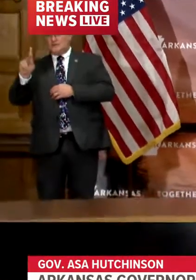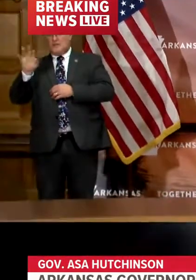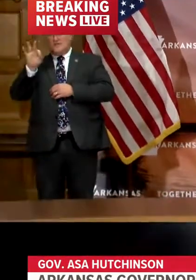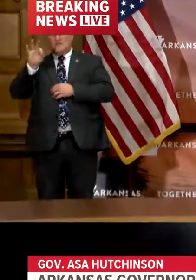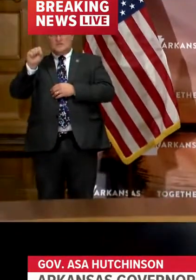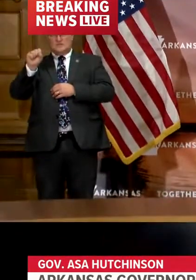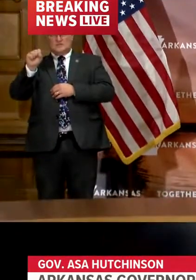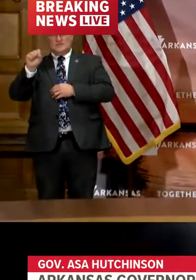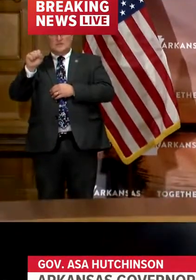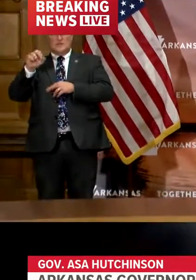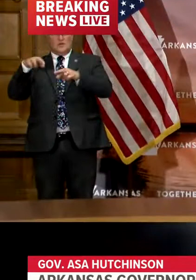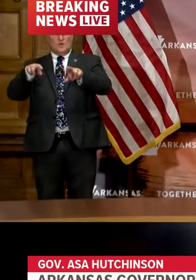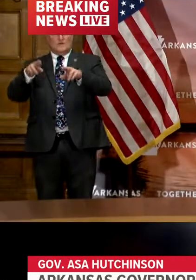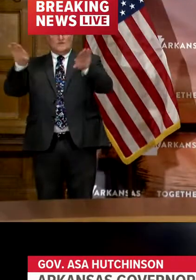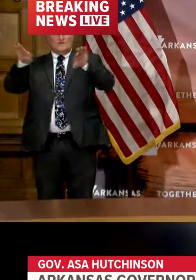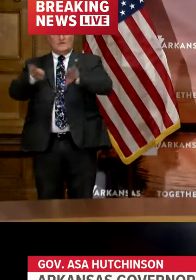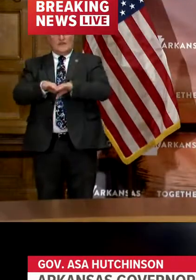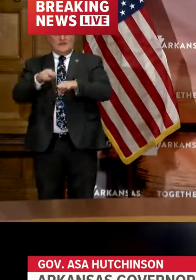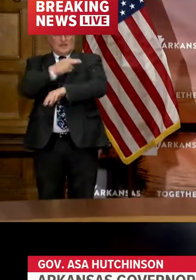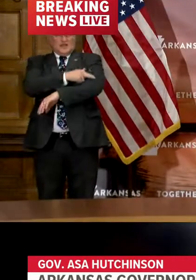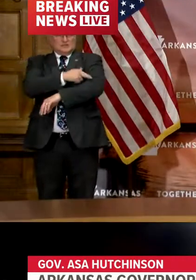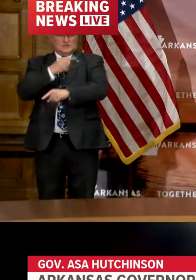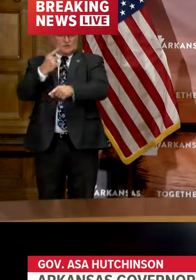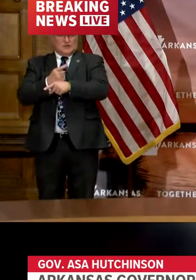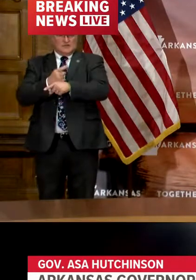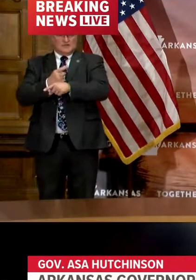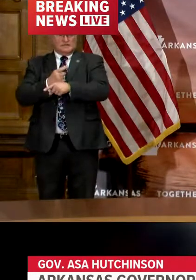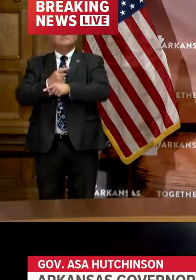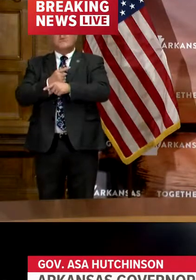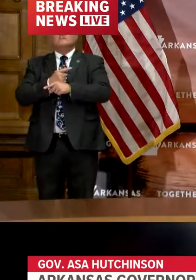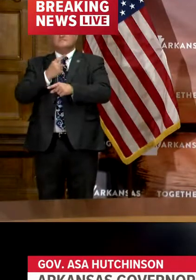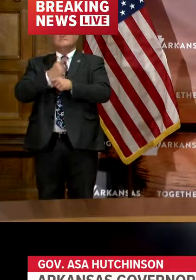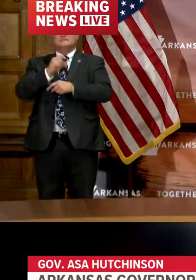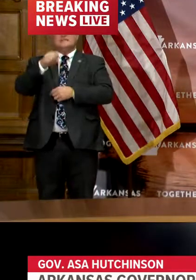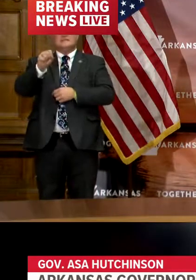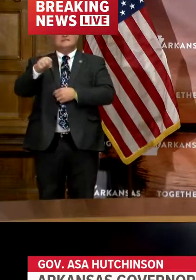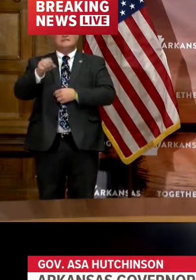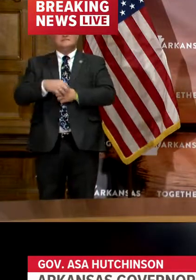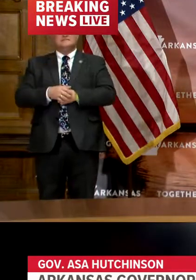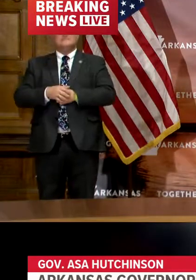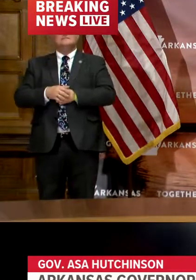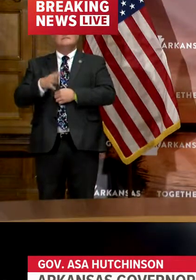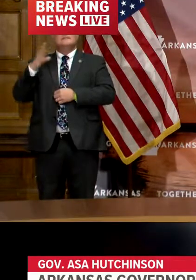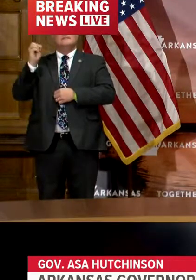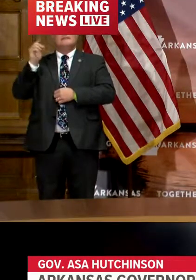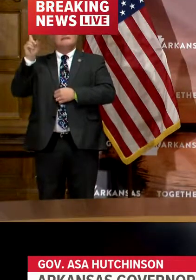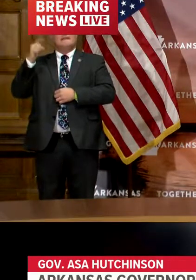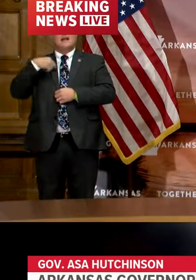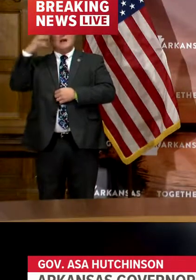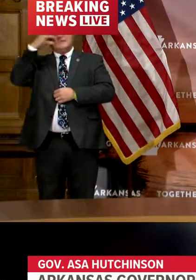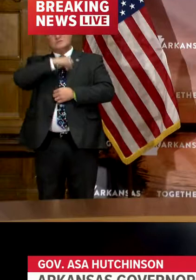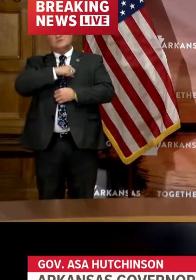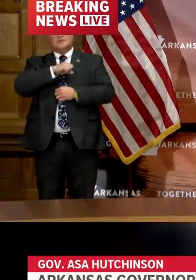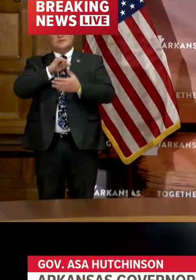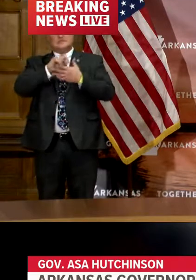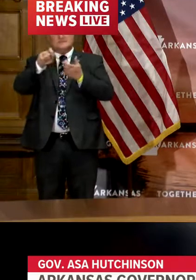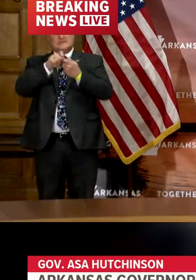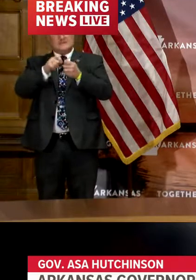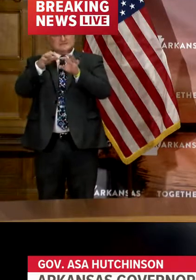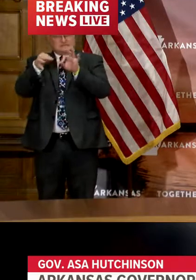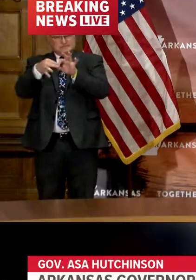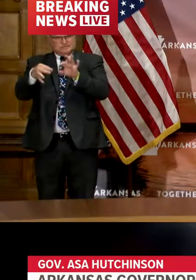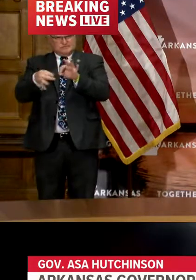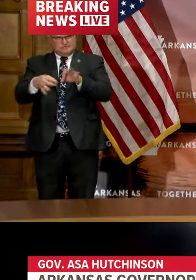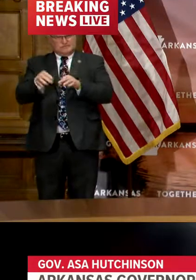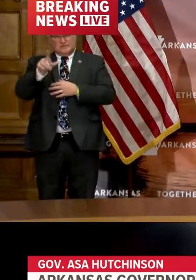Smith River Valley region for that second center, correct? That's correct. And please, I'm assuming there's specific details for that